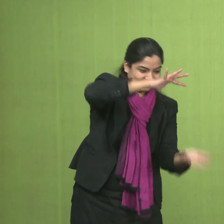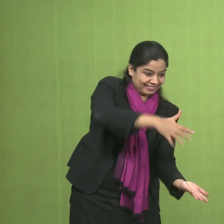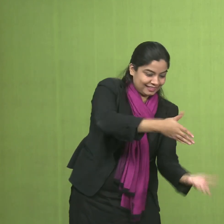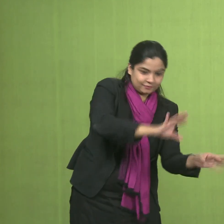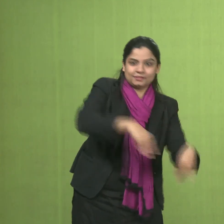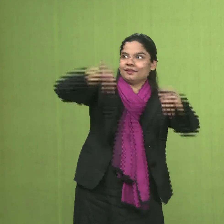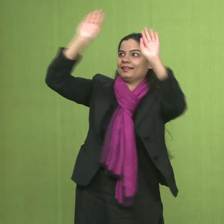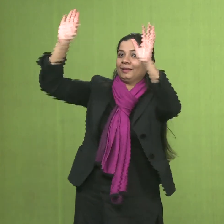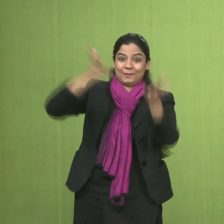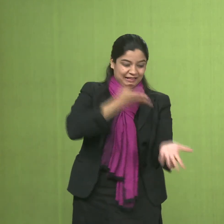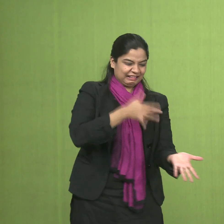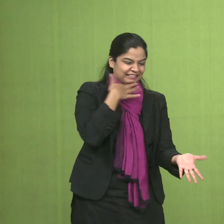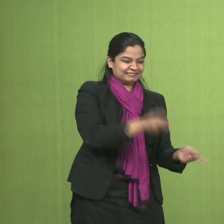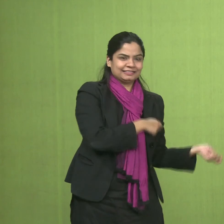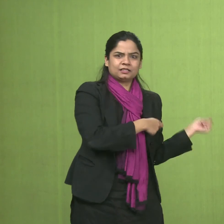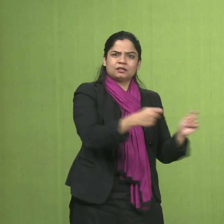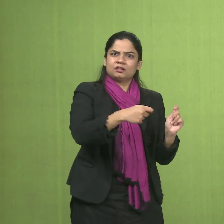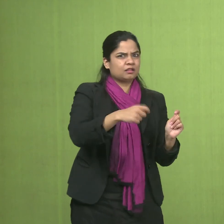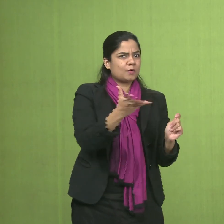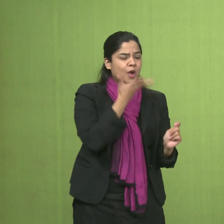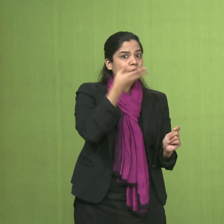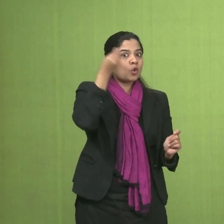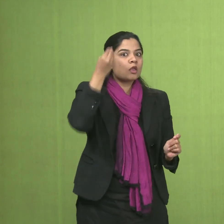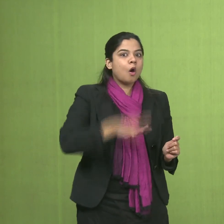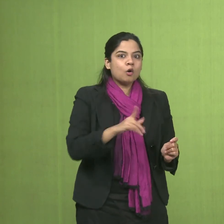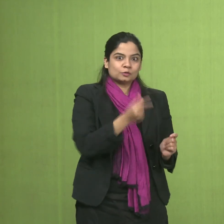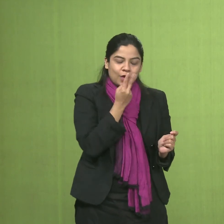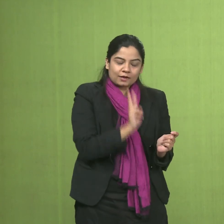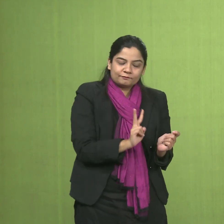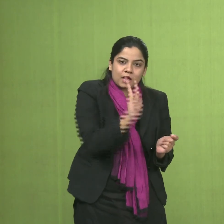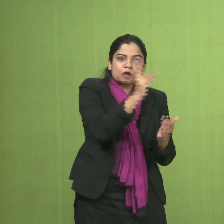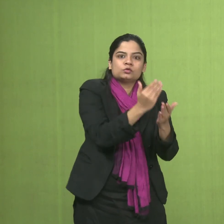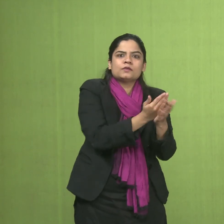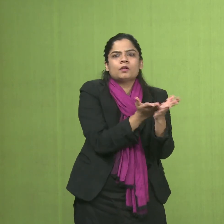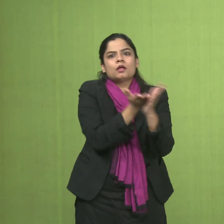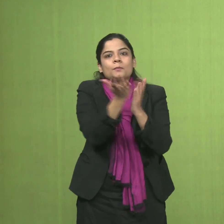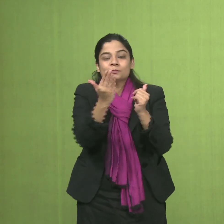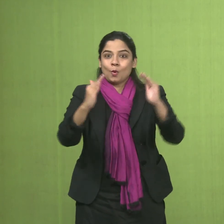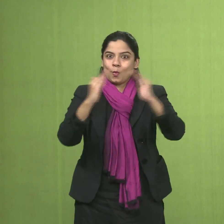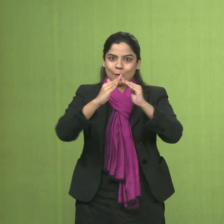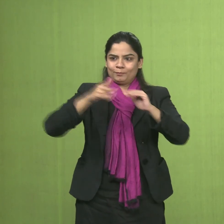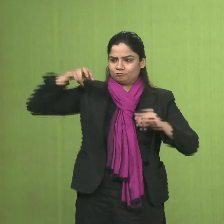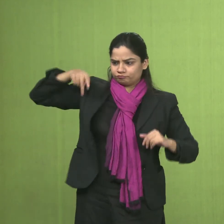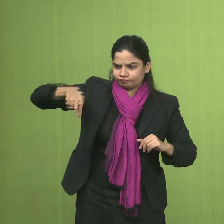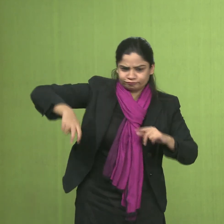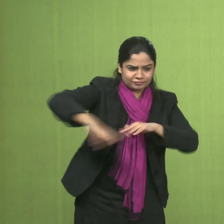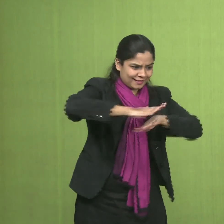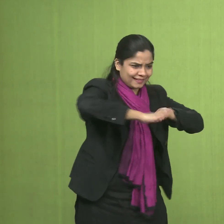for washing the clothes, the leftover water, instead of throwing it away, you can use that water, you can save that water, you can clean